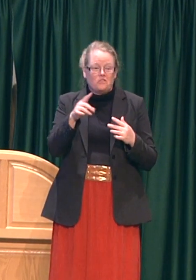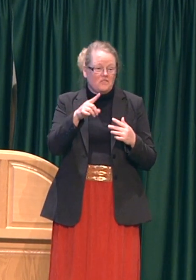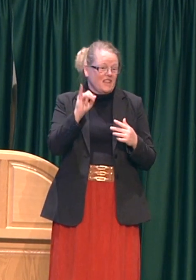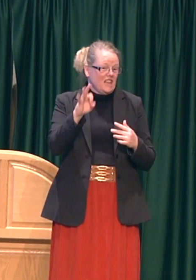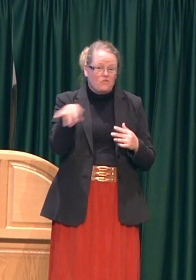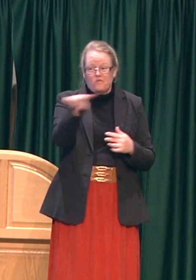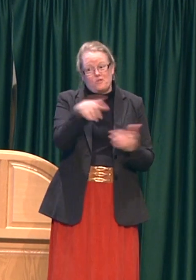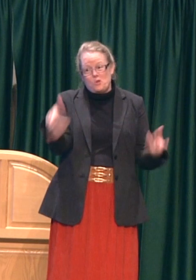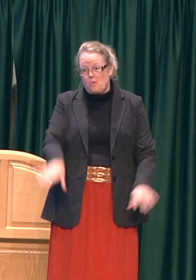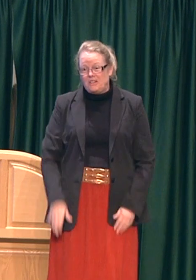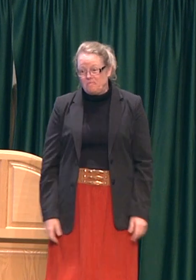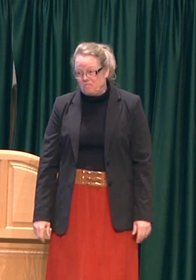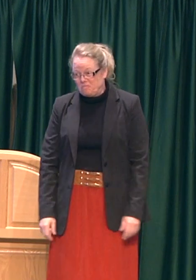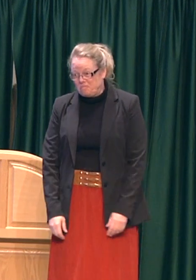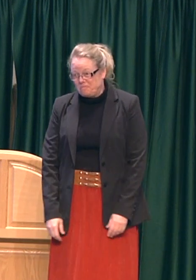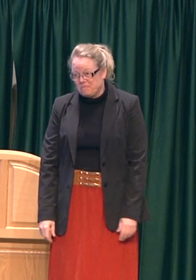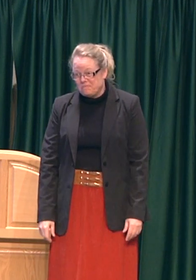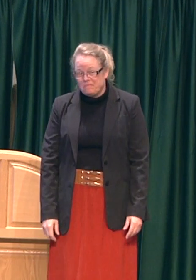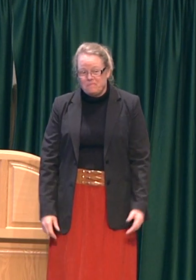And VRI is not a good choice if you don't want it.